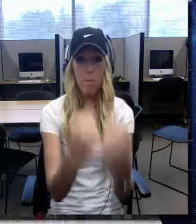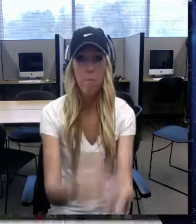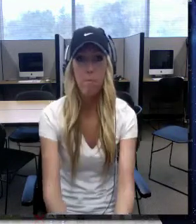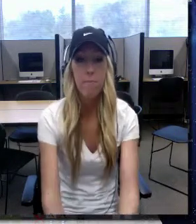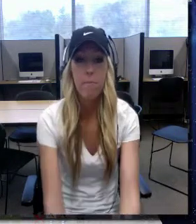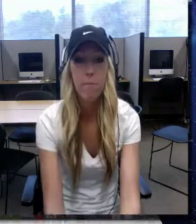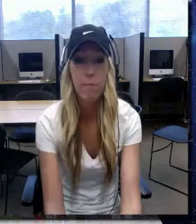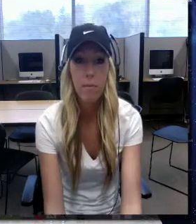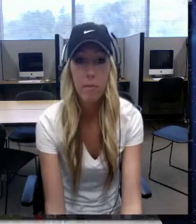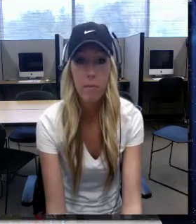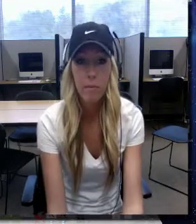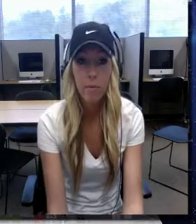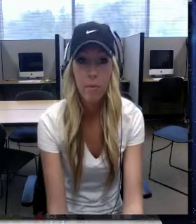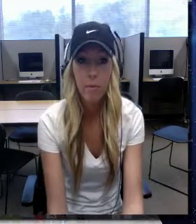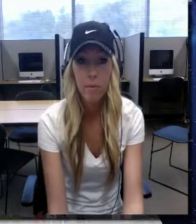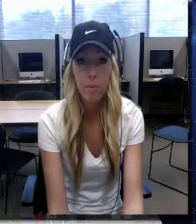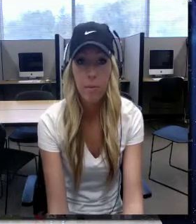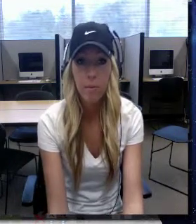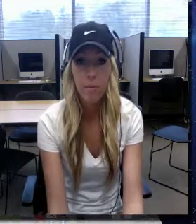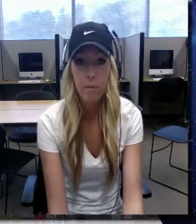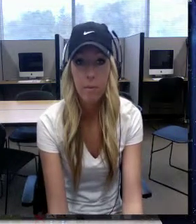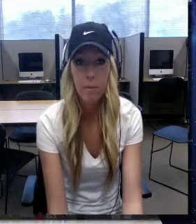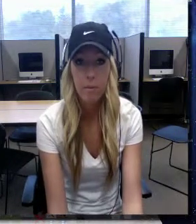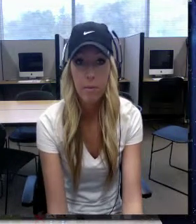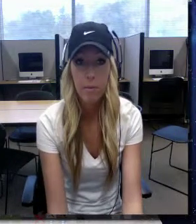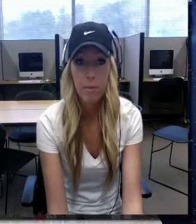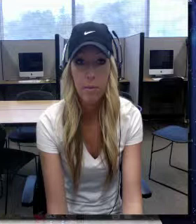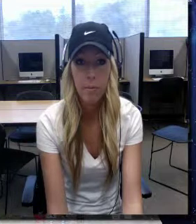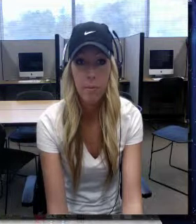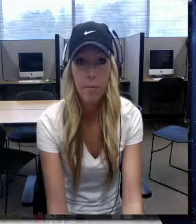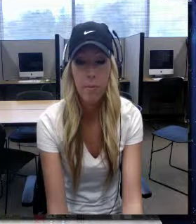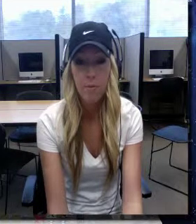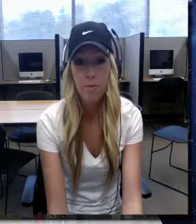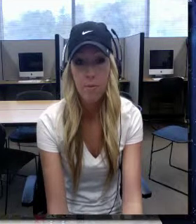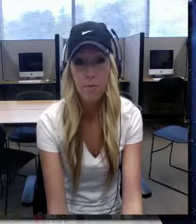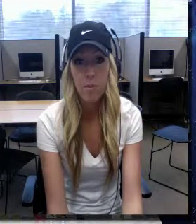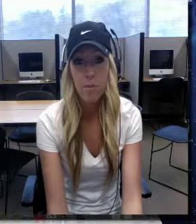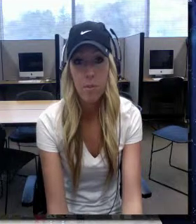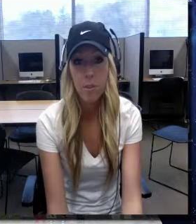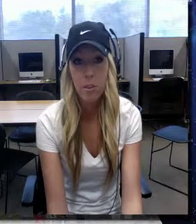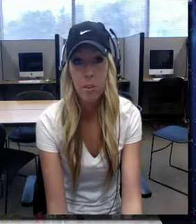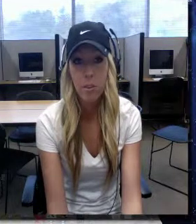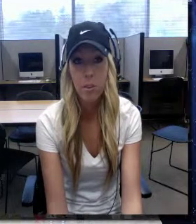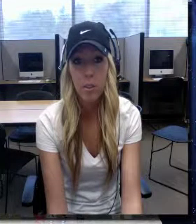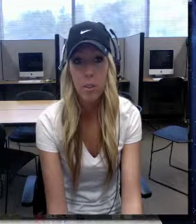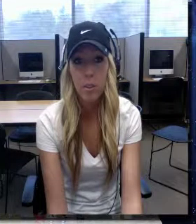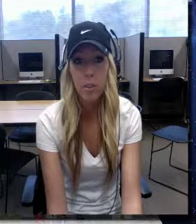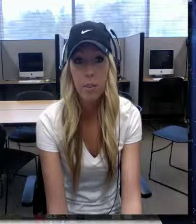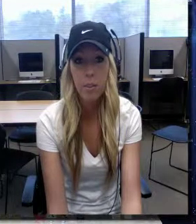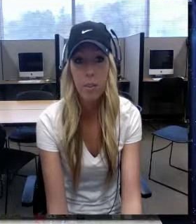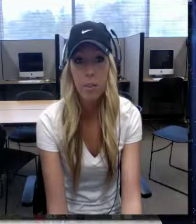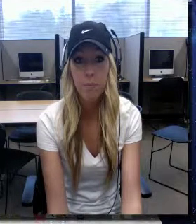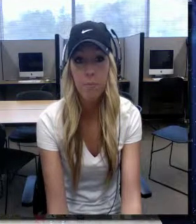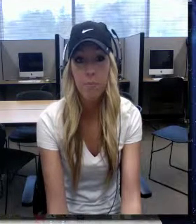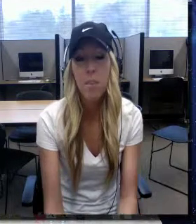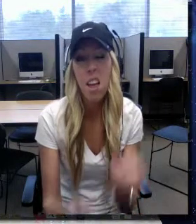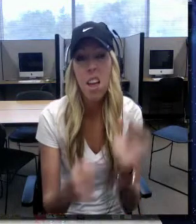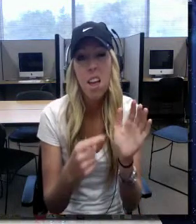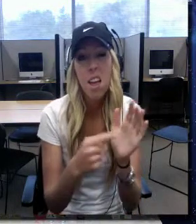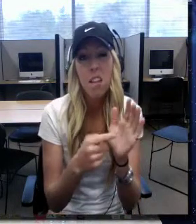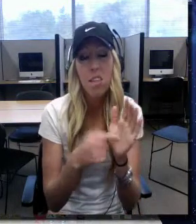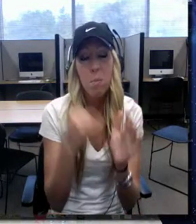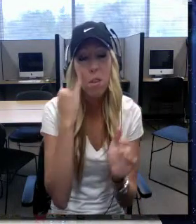In other words, if there's an island you like to go to, here off San Diego, I like to go to Catalina.